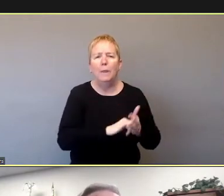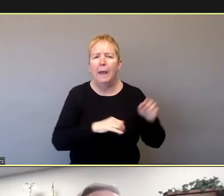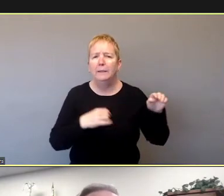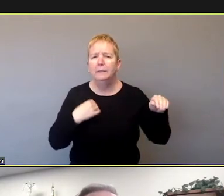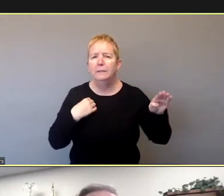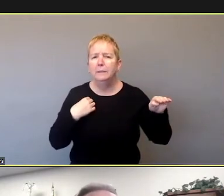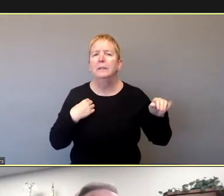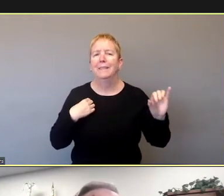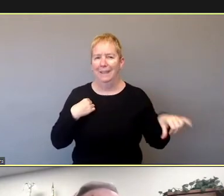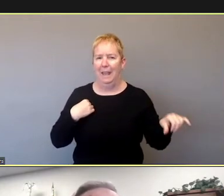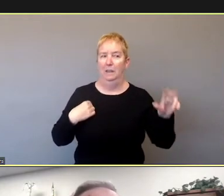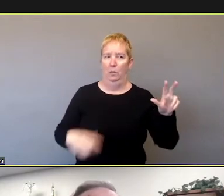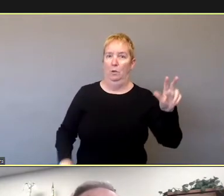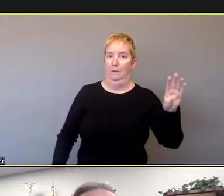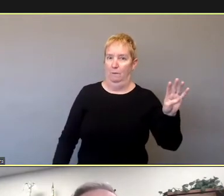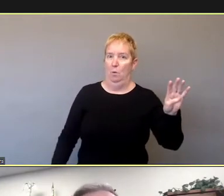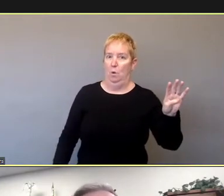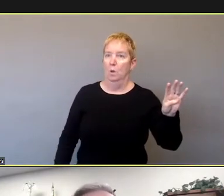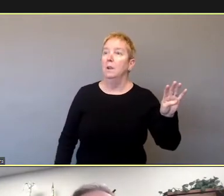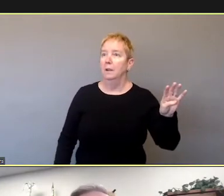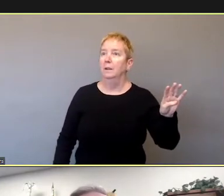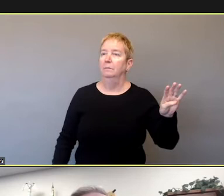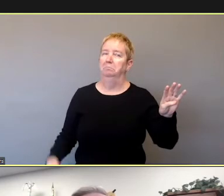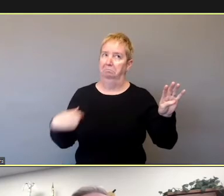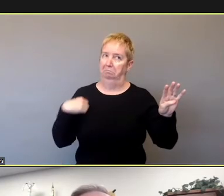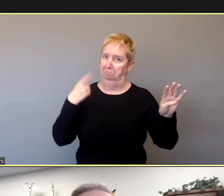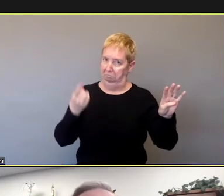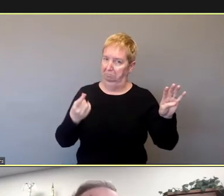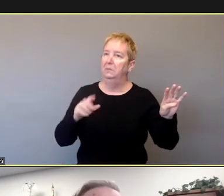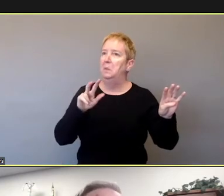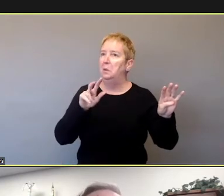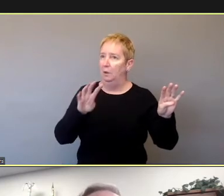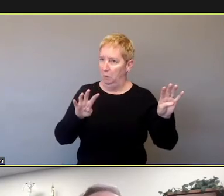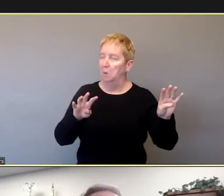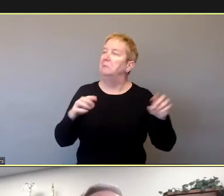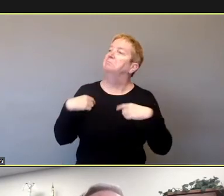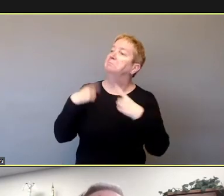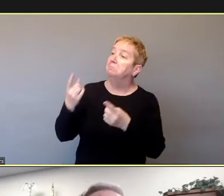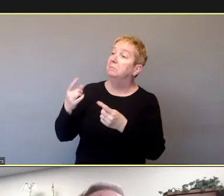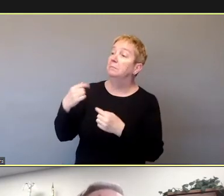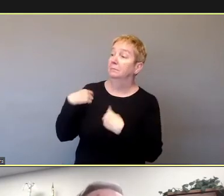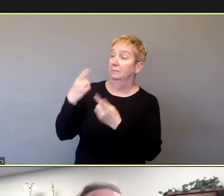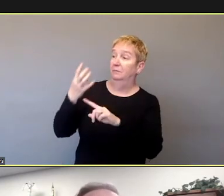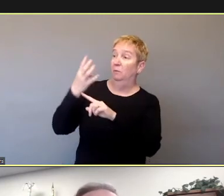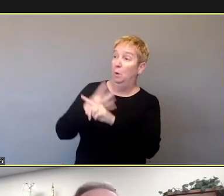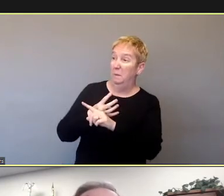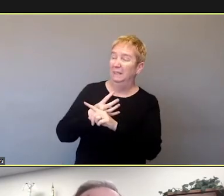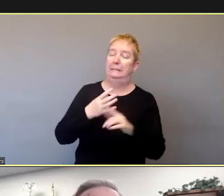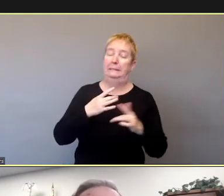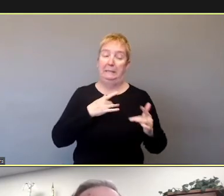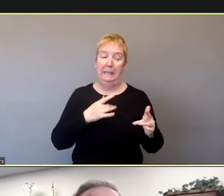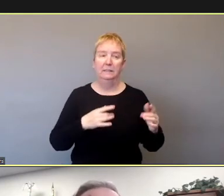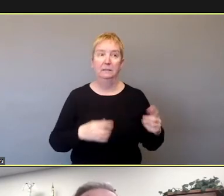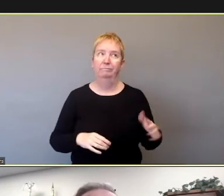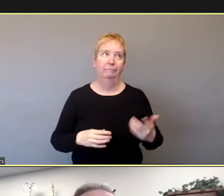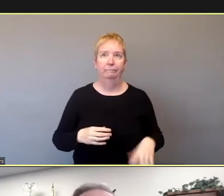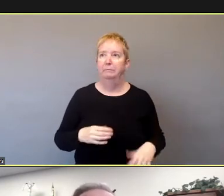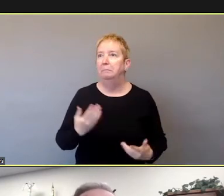is 34. Typically, over the past 4 months, it's been a single